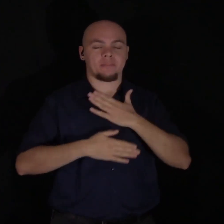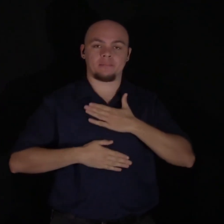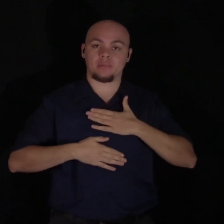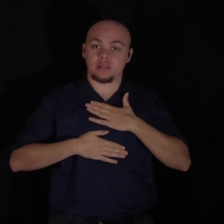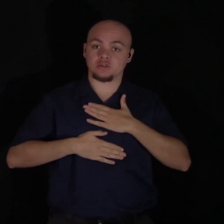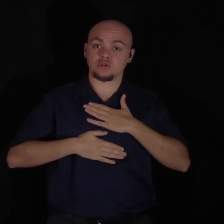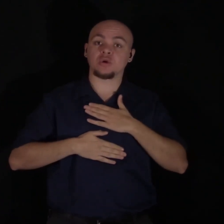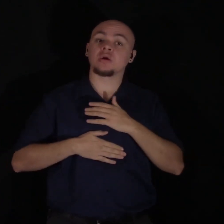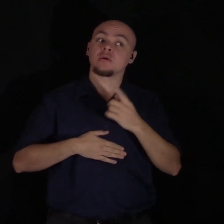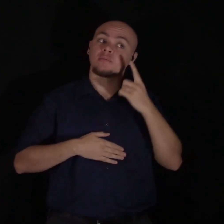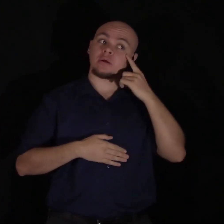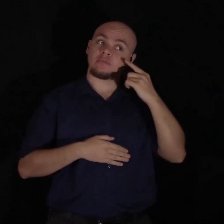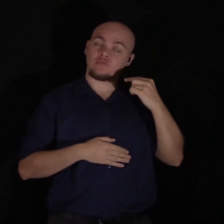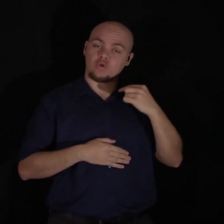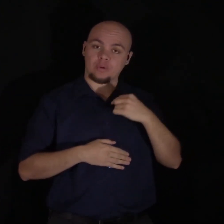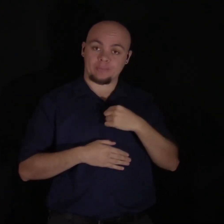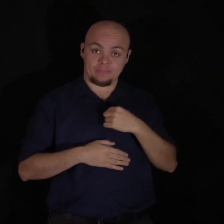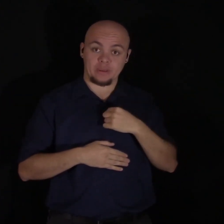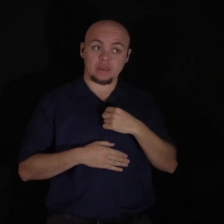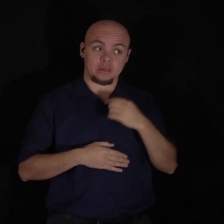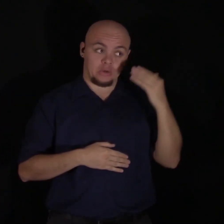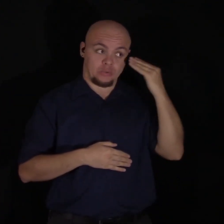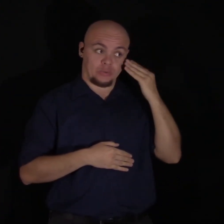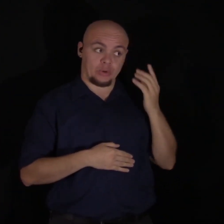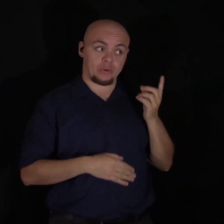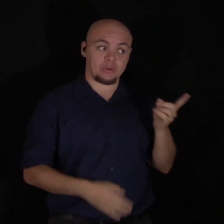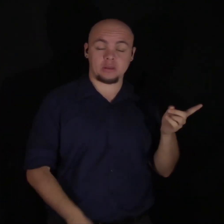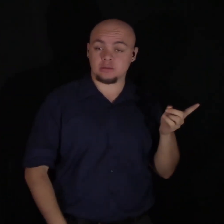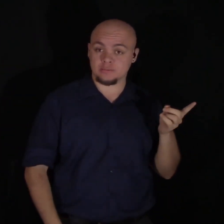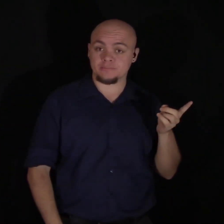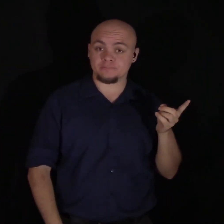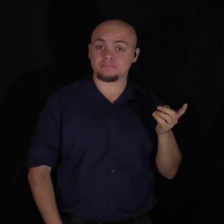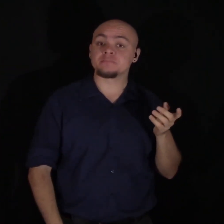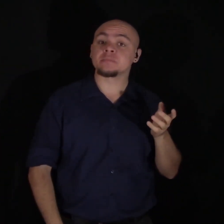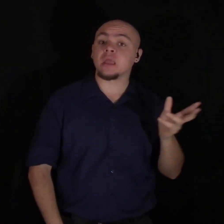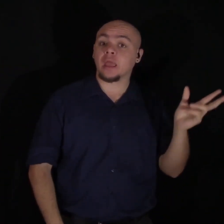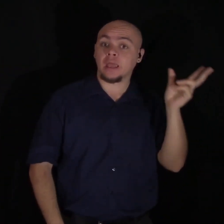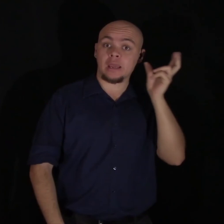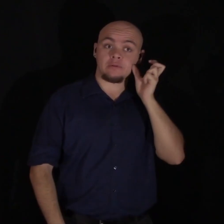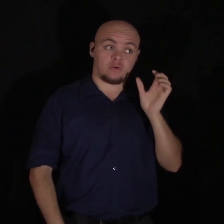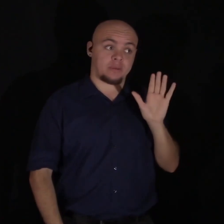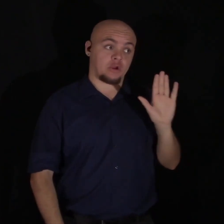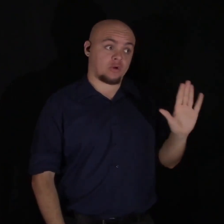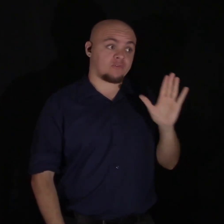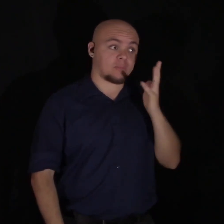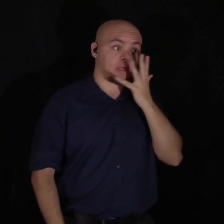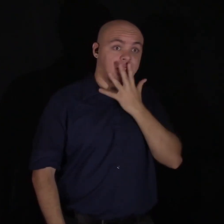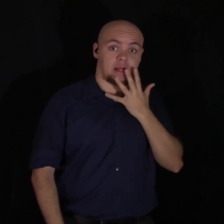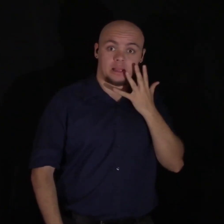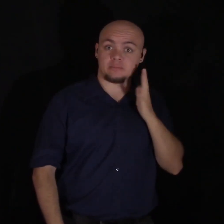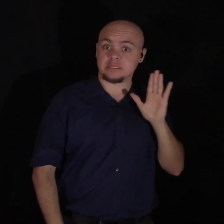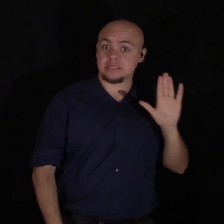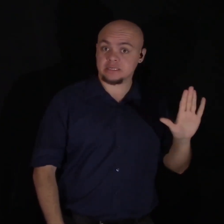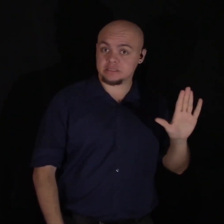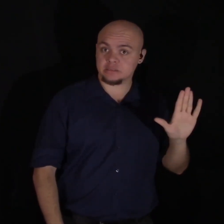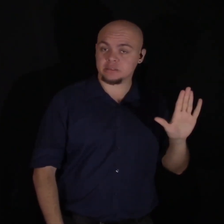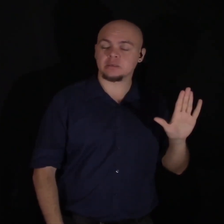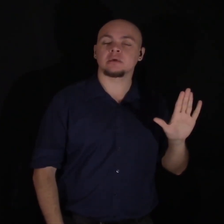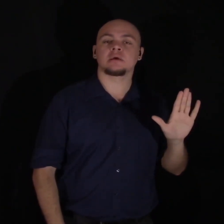to me, who know him, and who hear it from his own lips, with what interest and